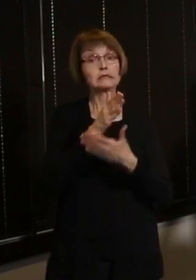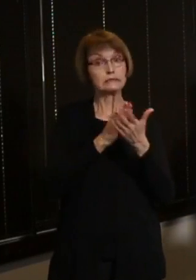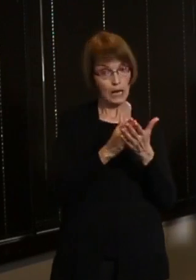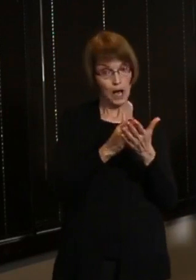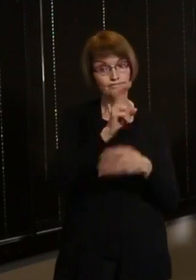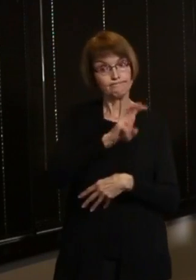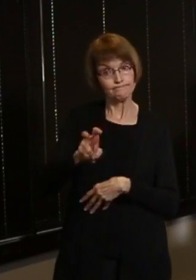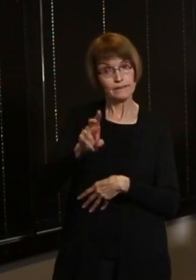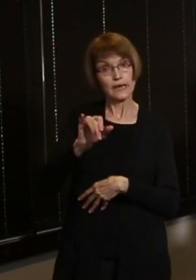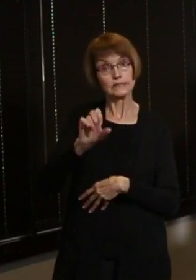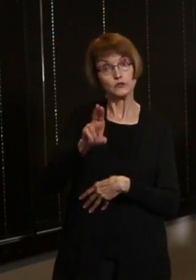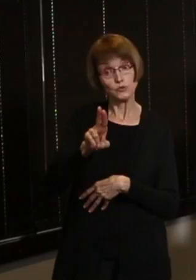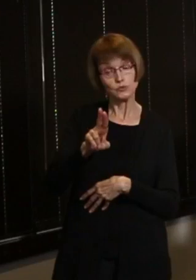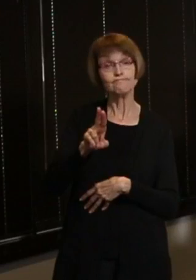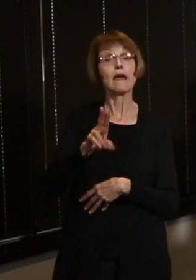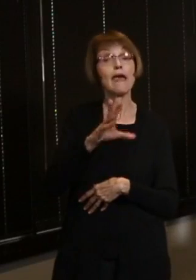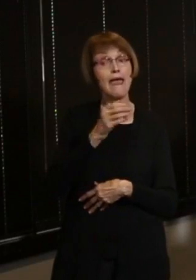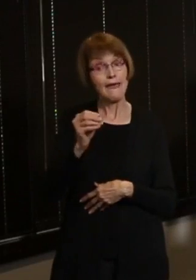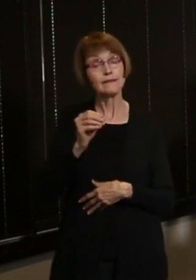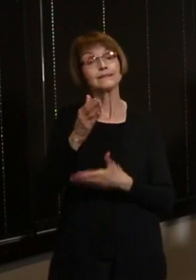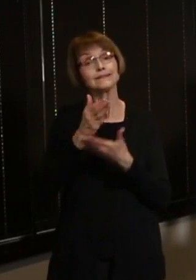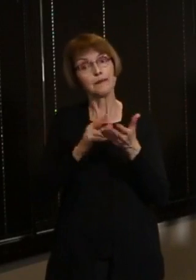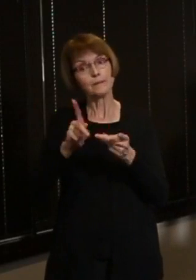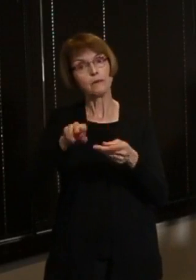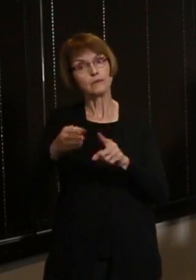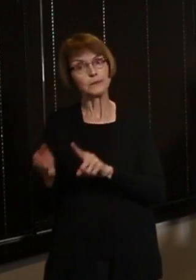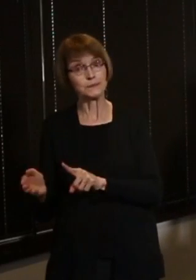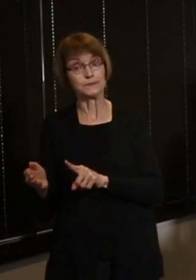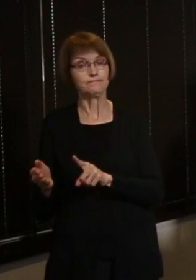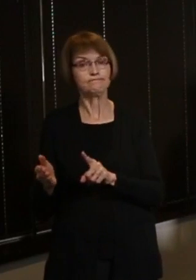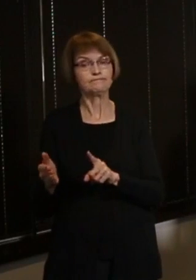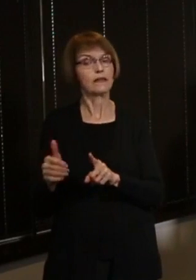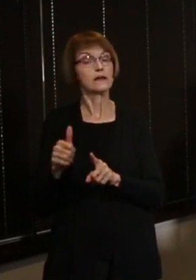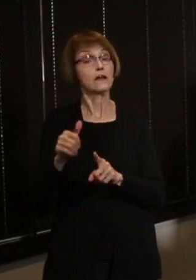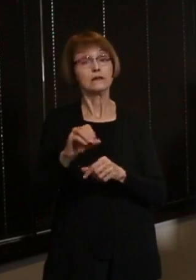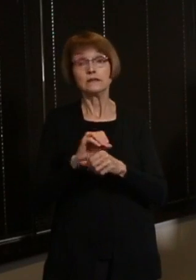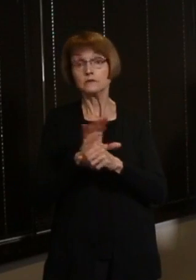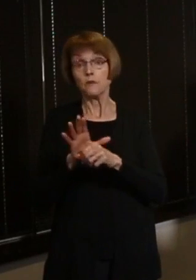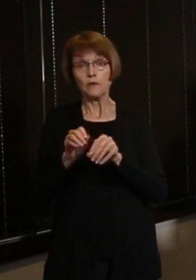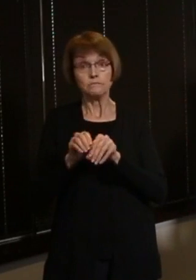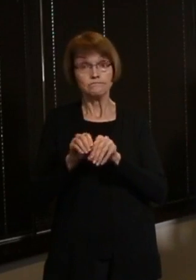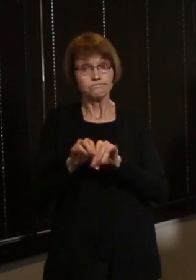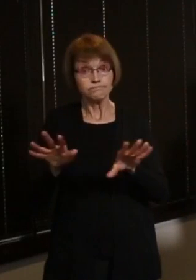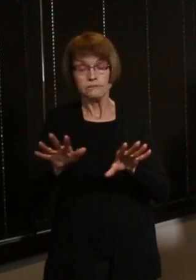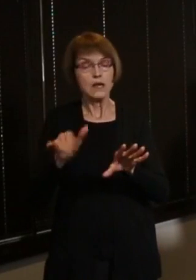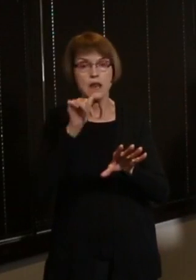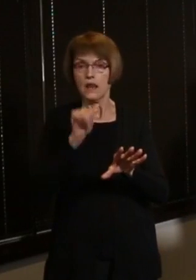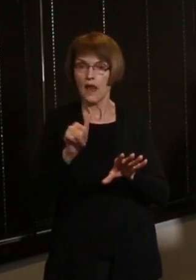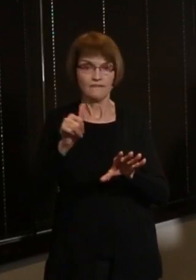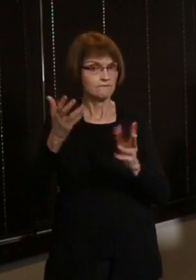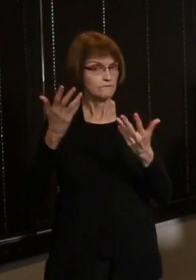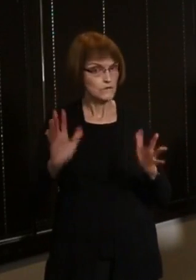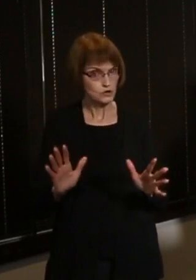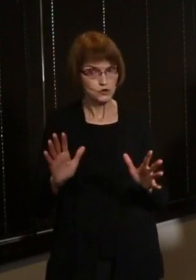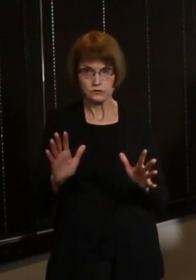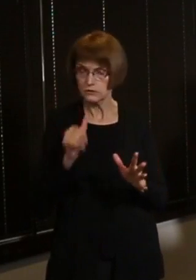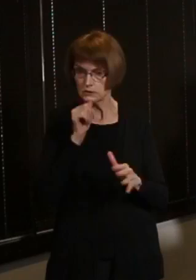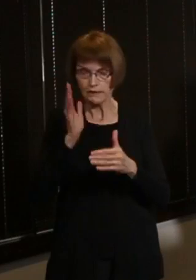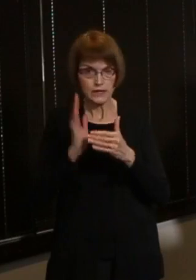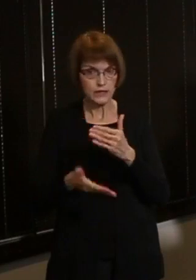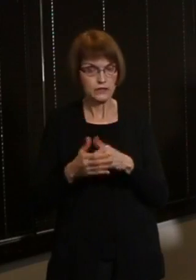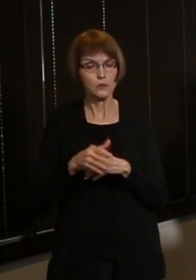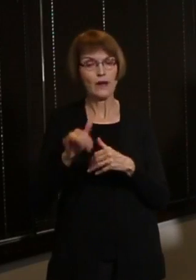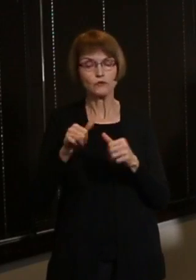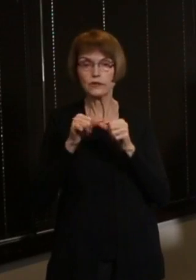some of them are passing away as well from COVID. So we're not out of this yet. That's why we need to continue doing all of our